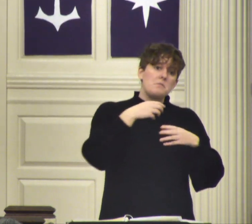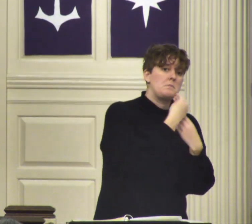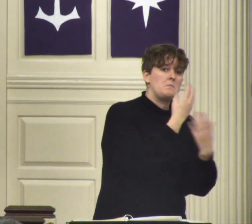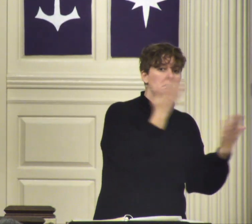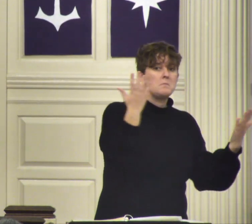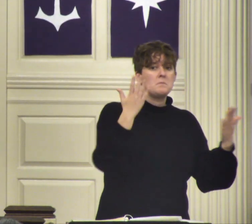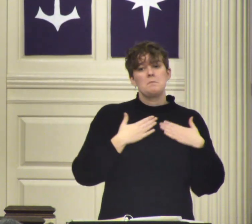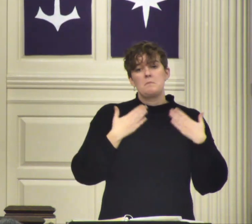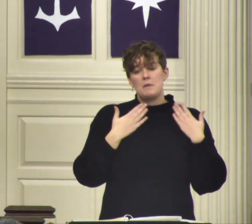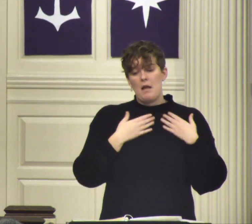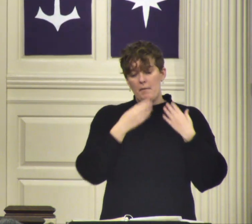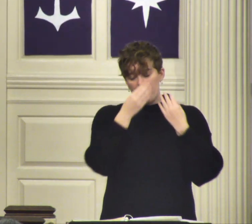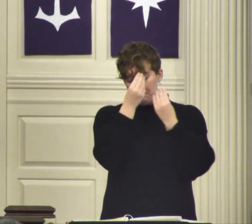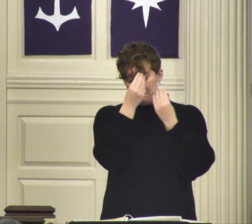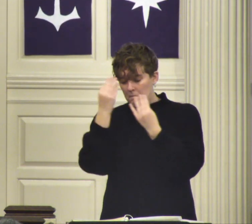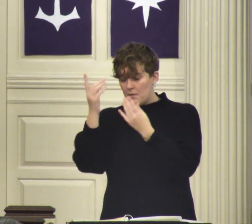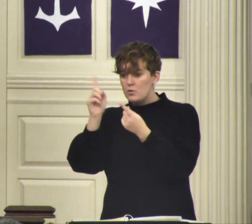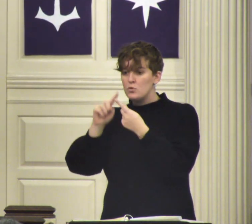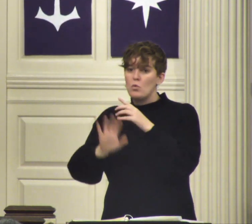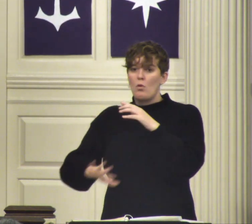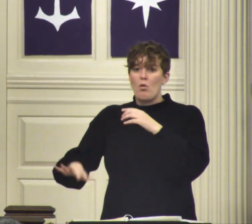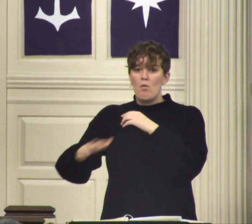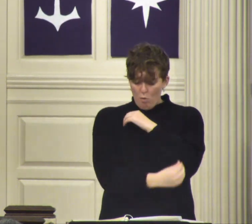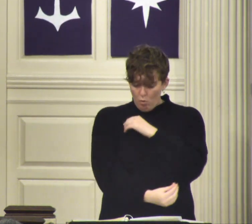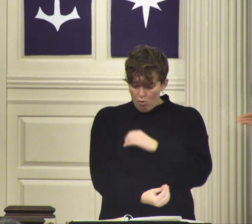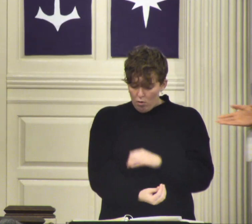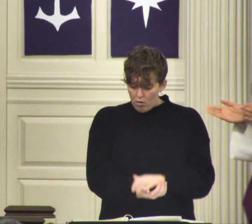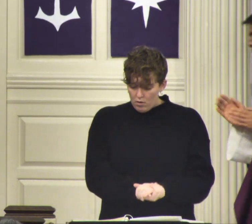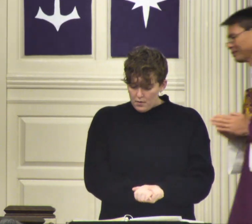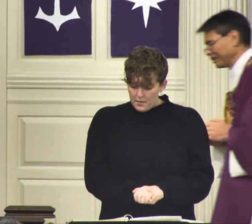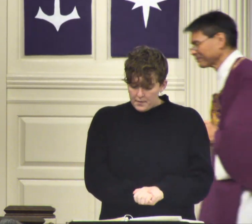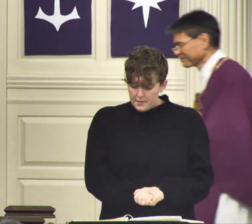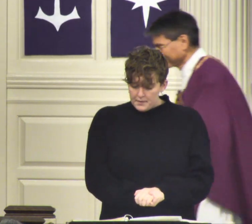glad tidings to the poor.